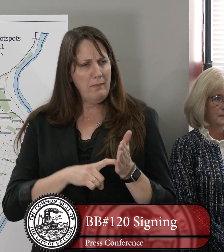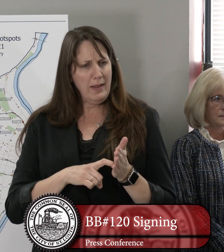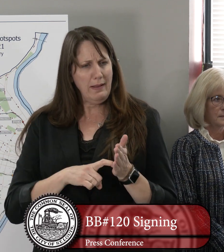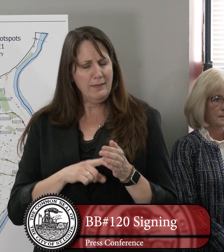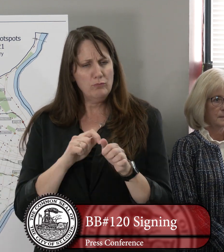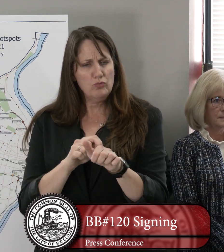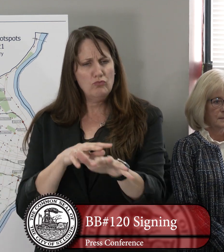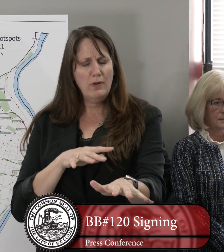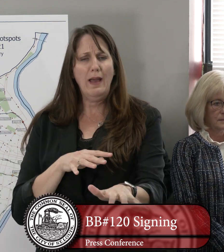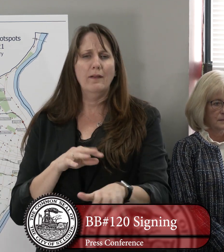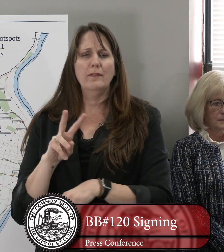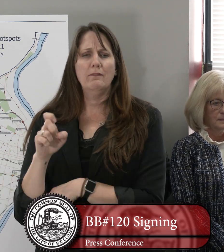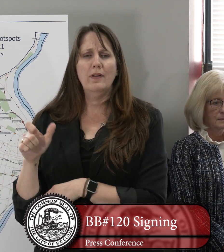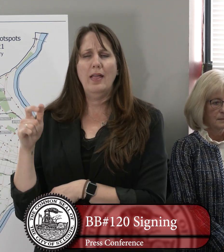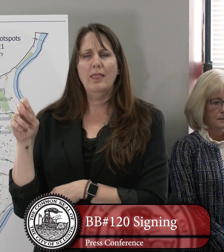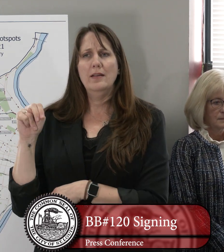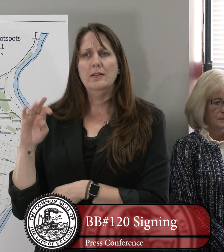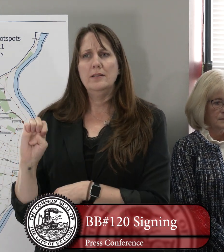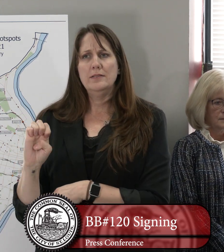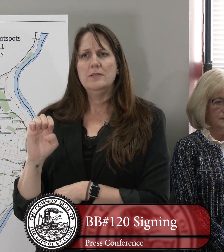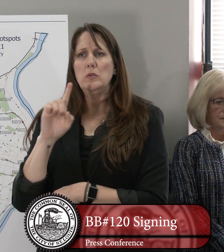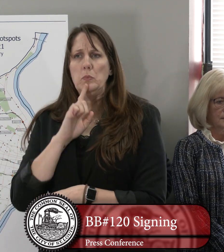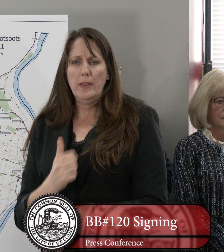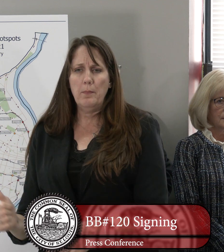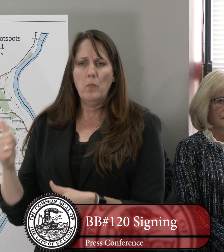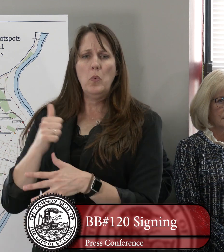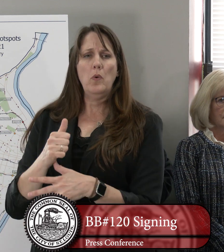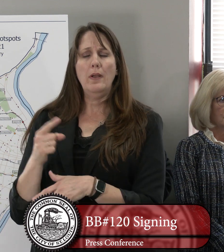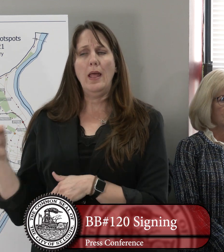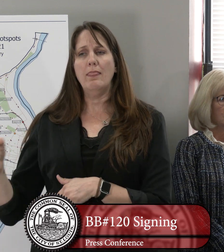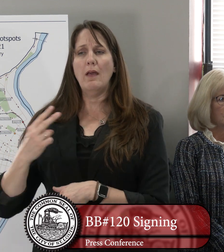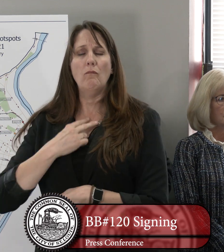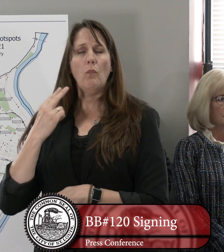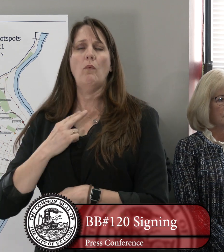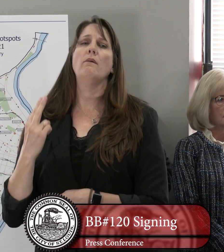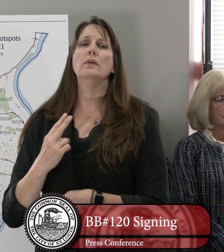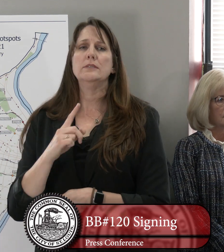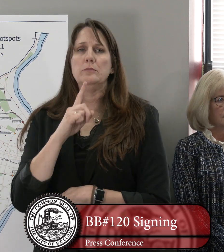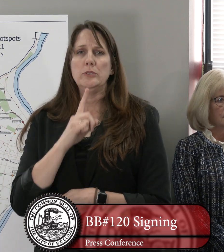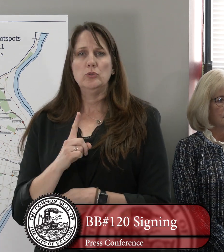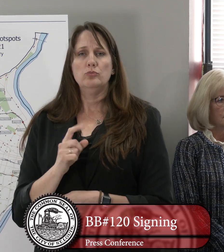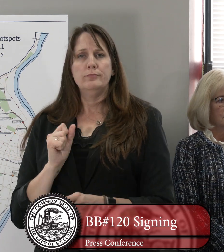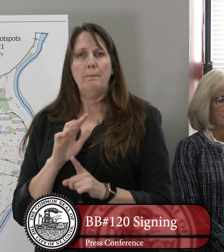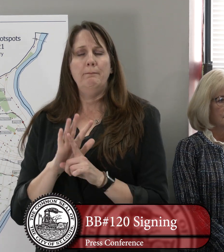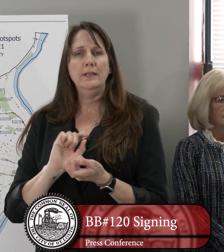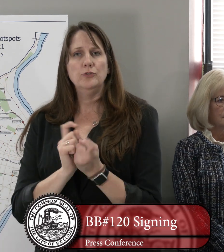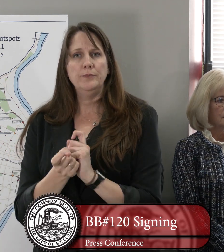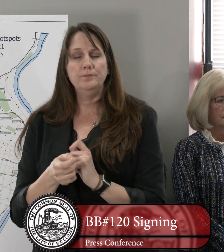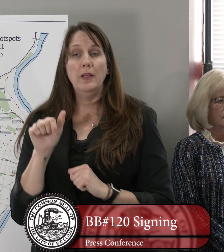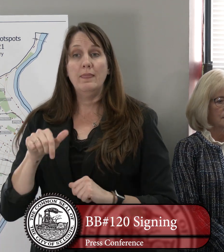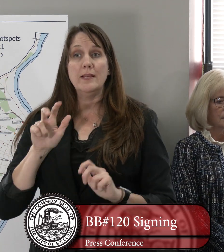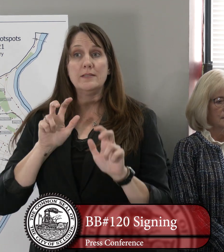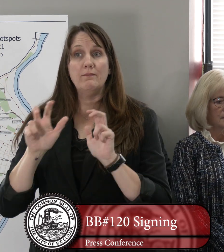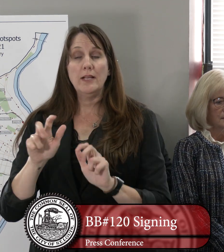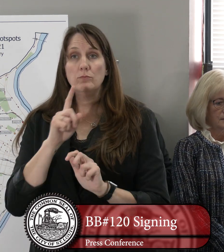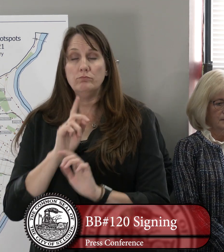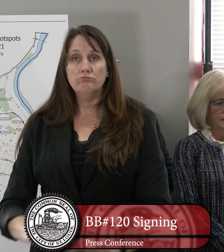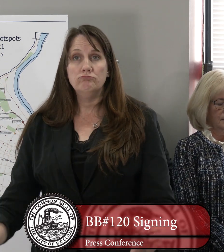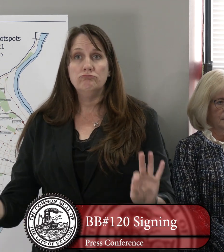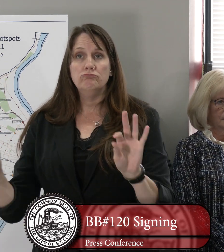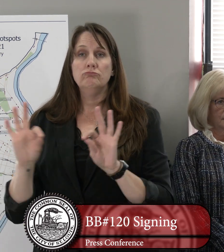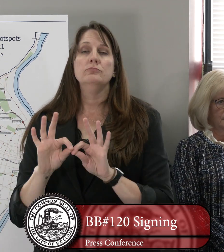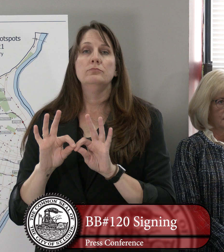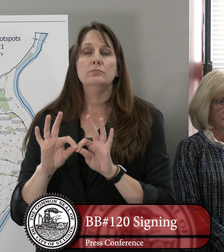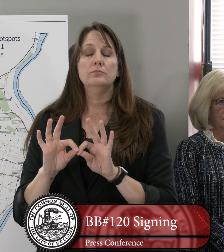most pressing issues, and they raised their voices to make change happen. This investment is substantial.